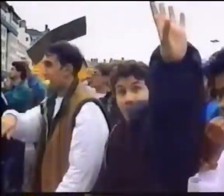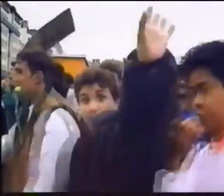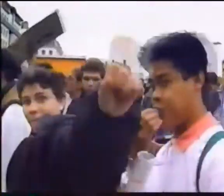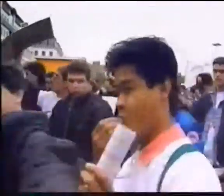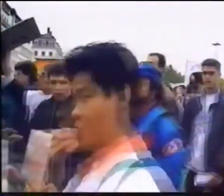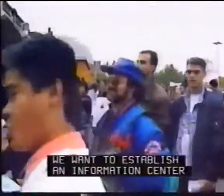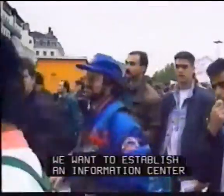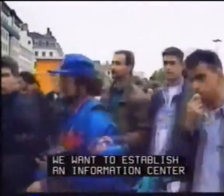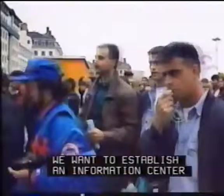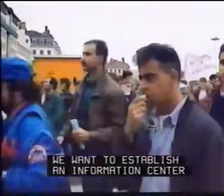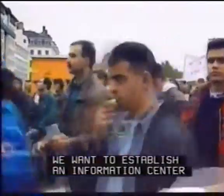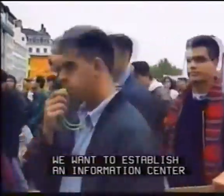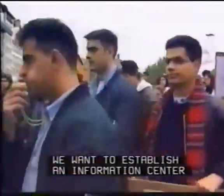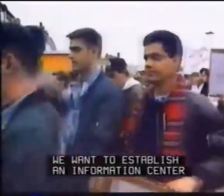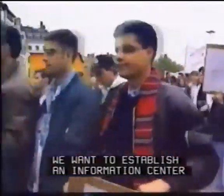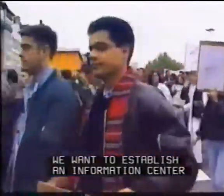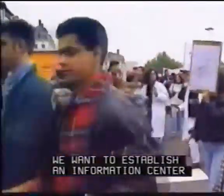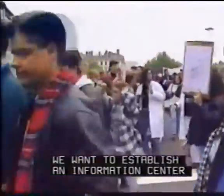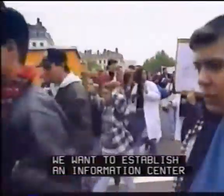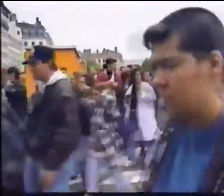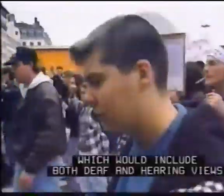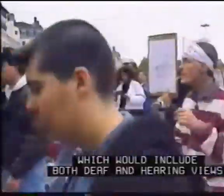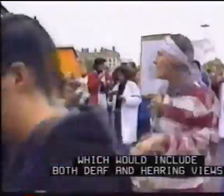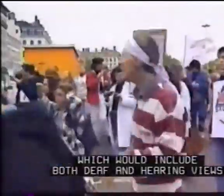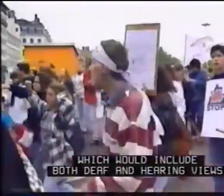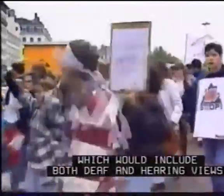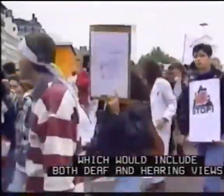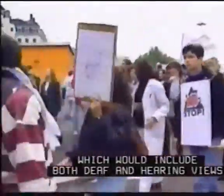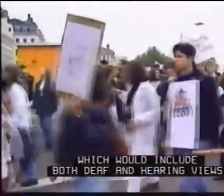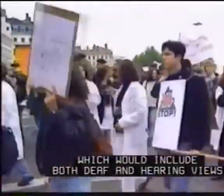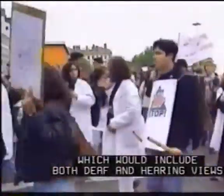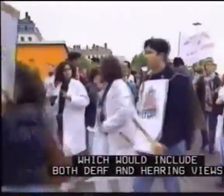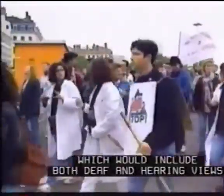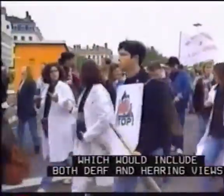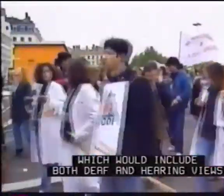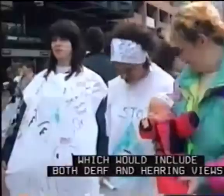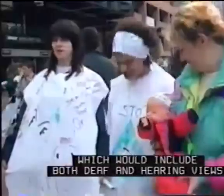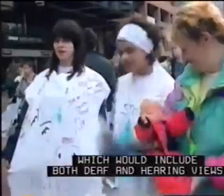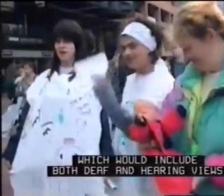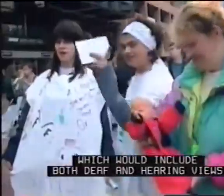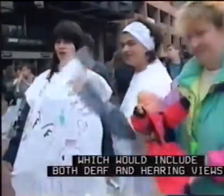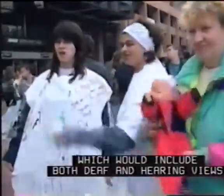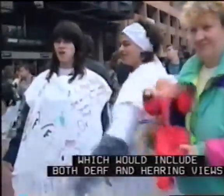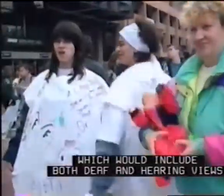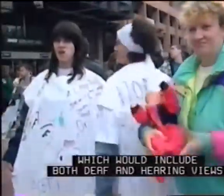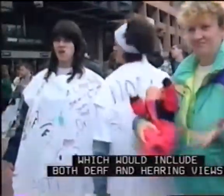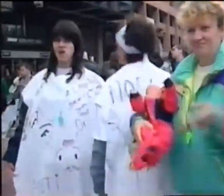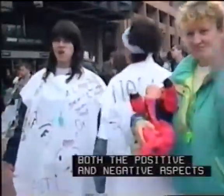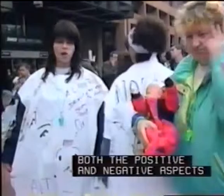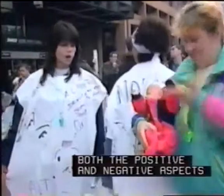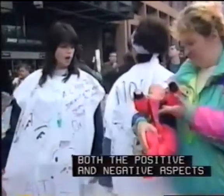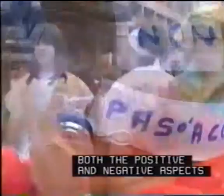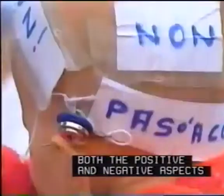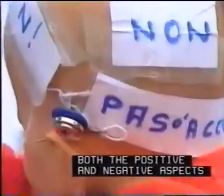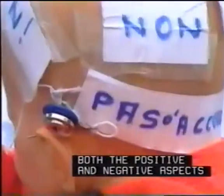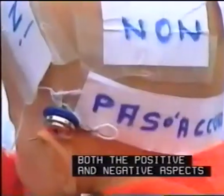We want to establish an information center, which would include both deaf and hearing views, both the positive and negative